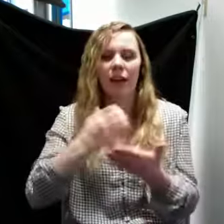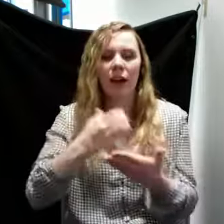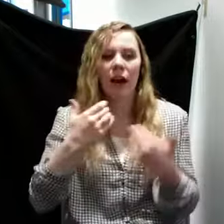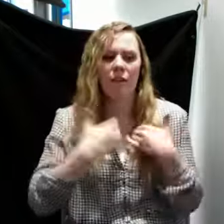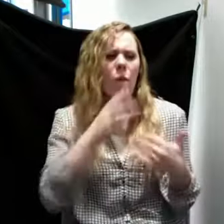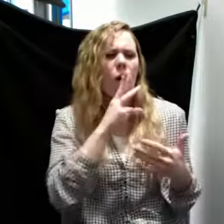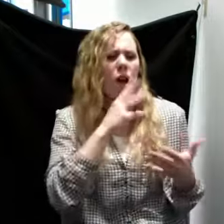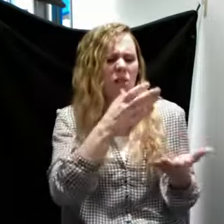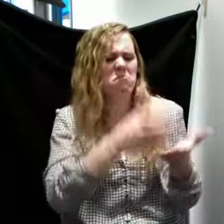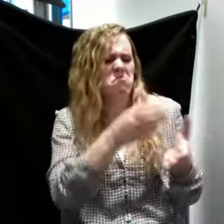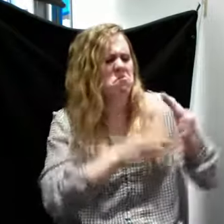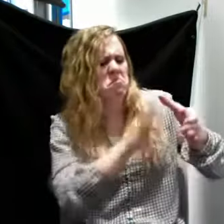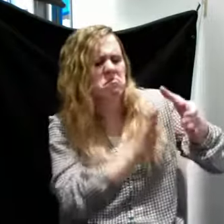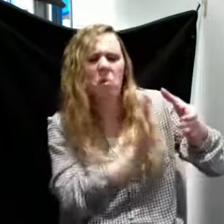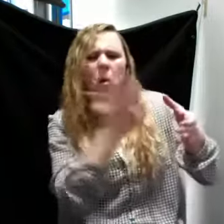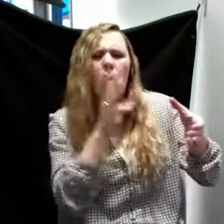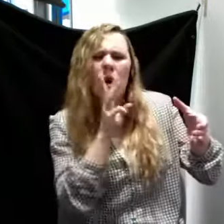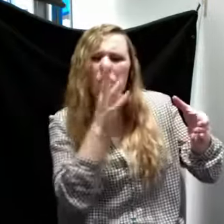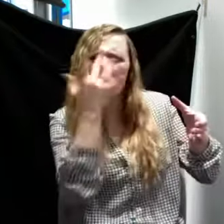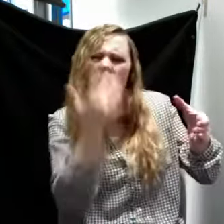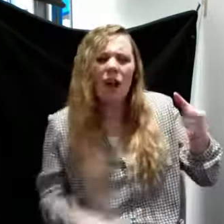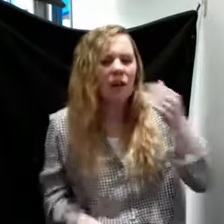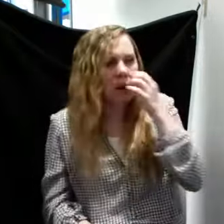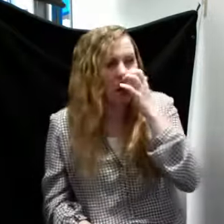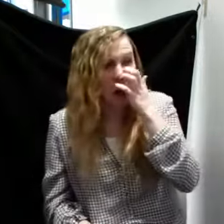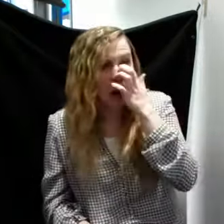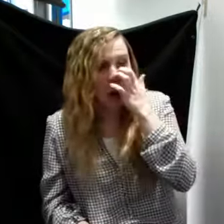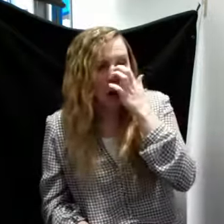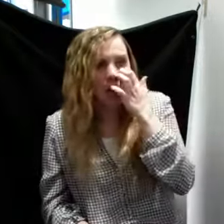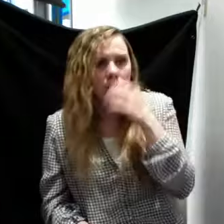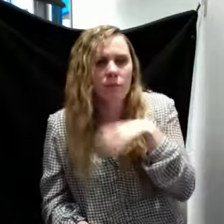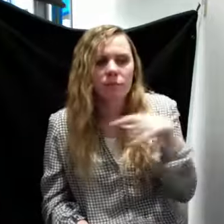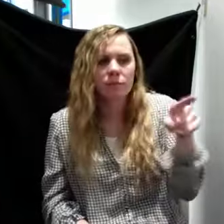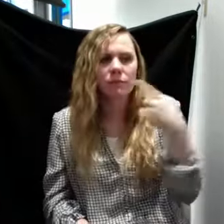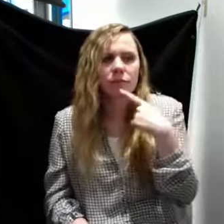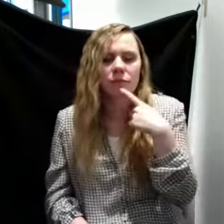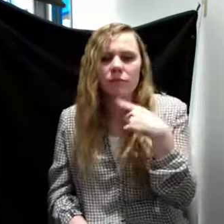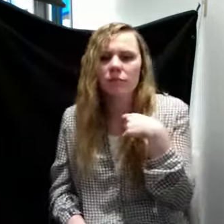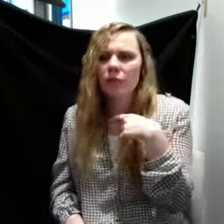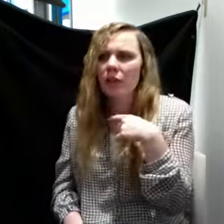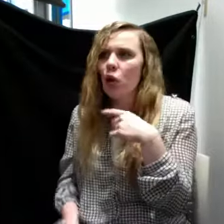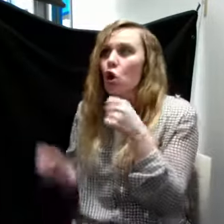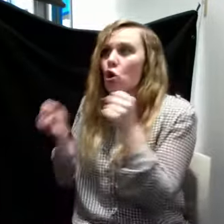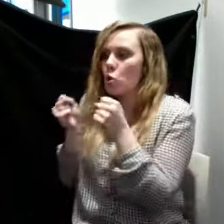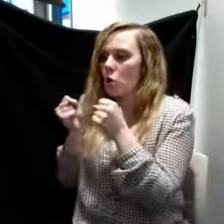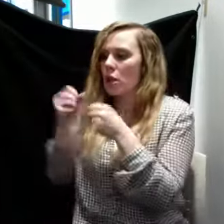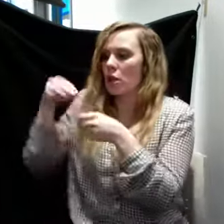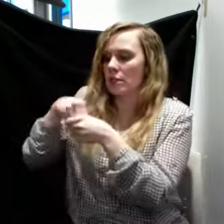of it. Why does this have water on the outside of it? It's like cooler on the inside and warmer on the